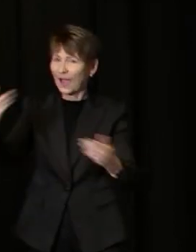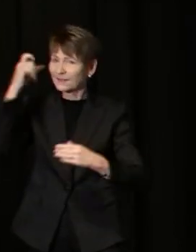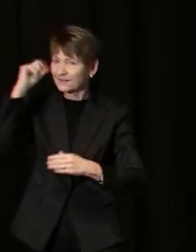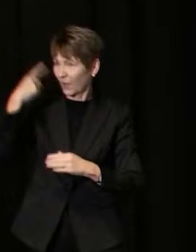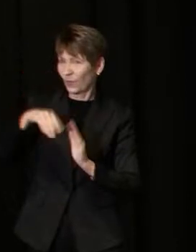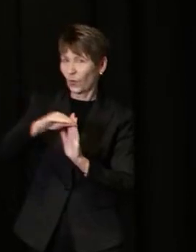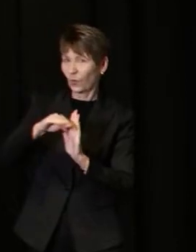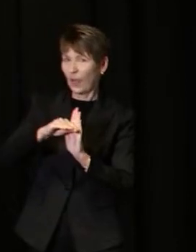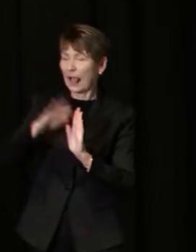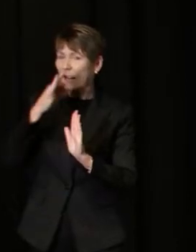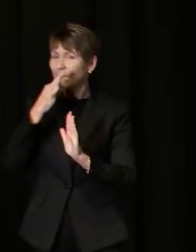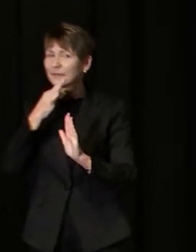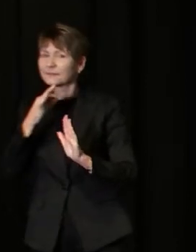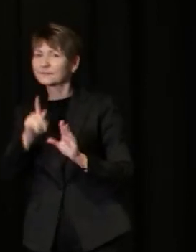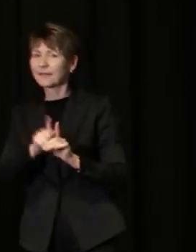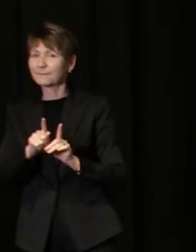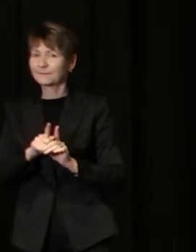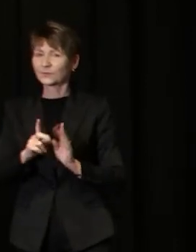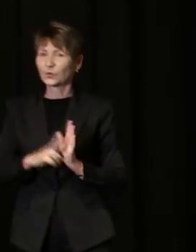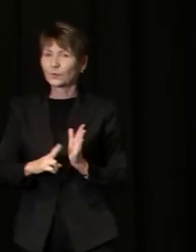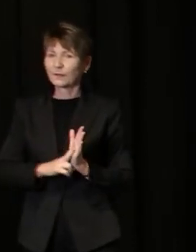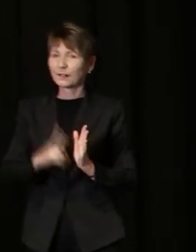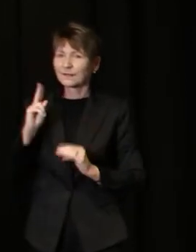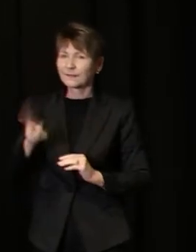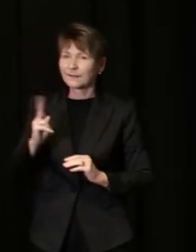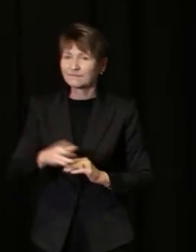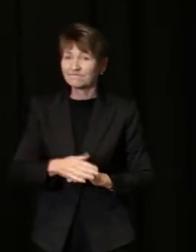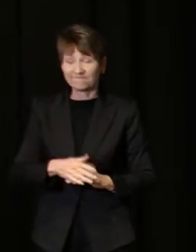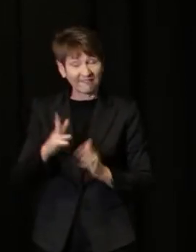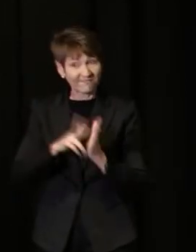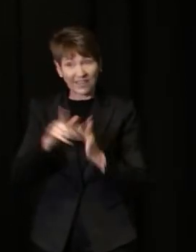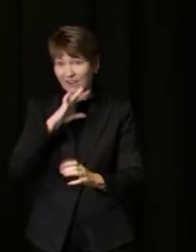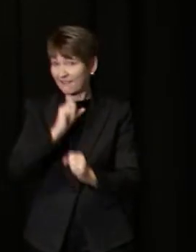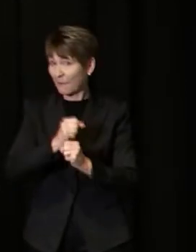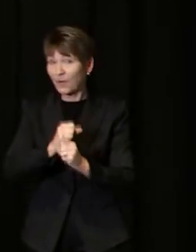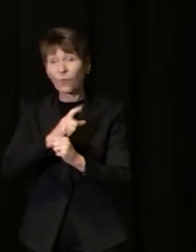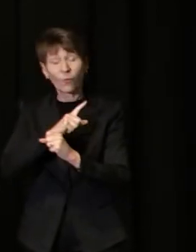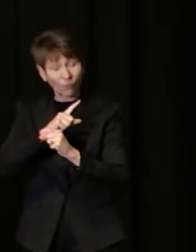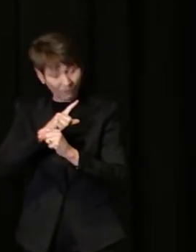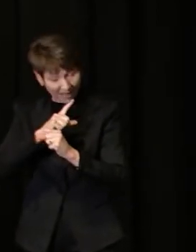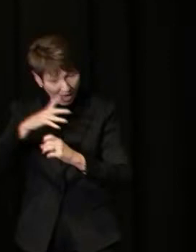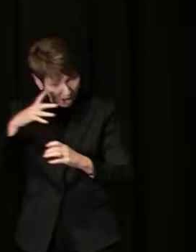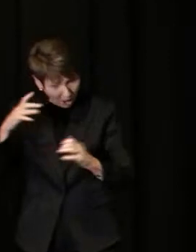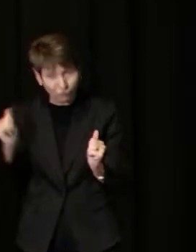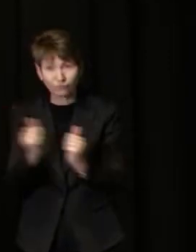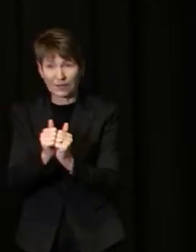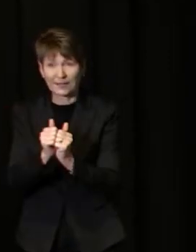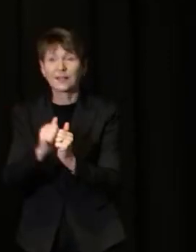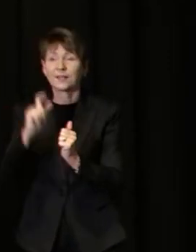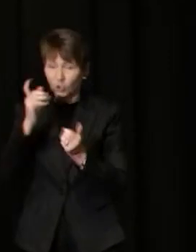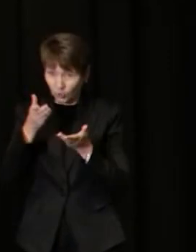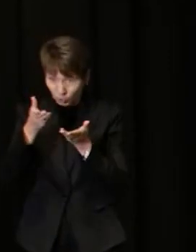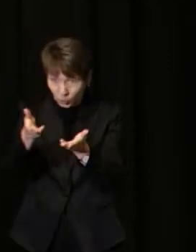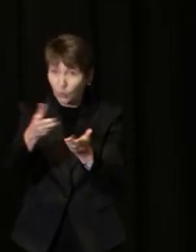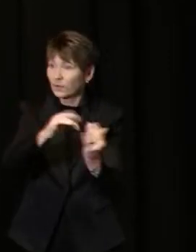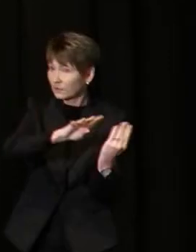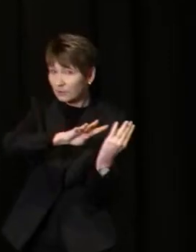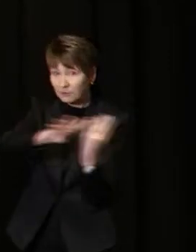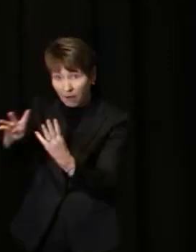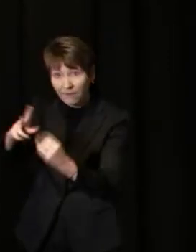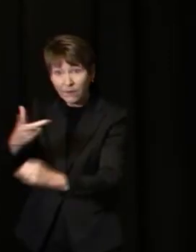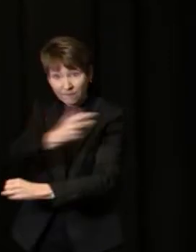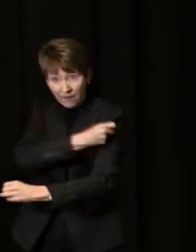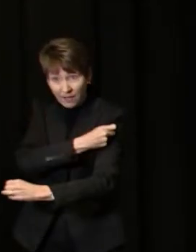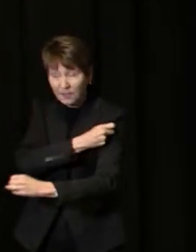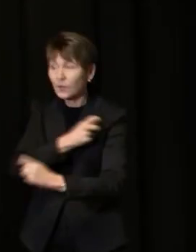to normal life as possible. That's what we committed to, and that's what we are going to deliver. Can I just